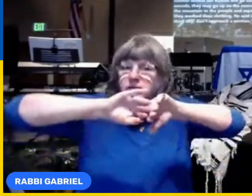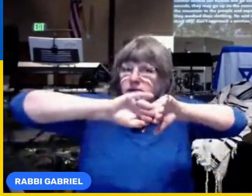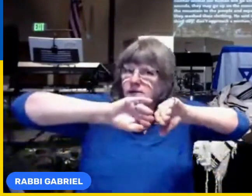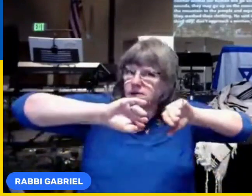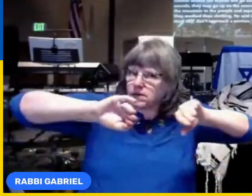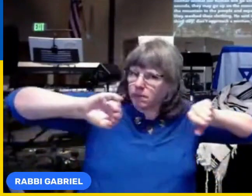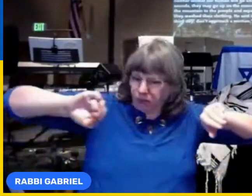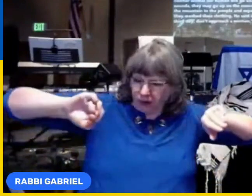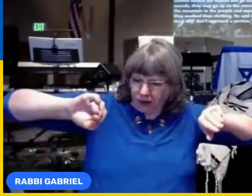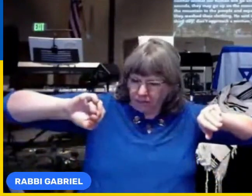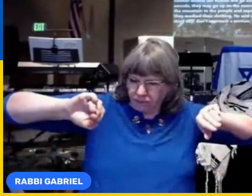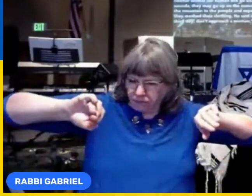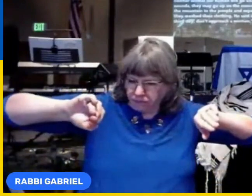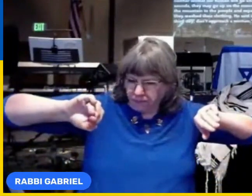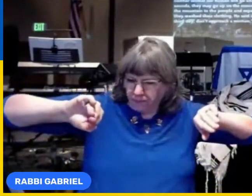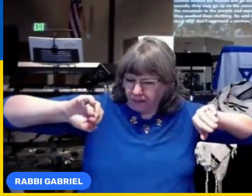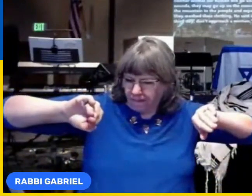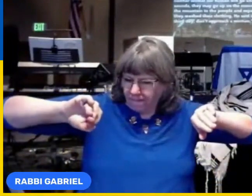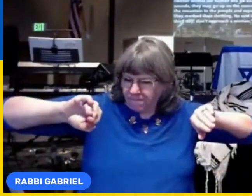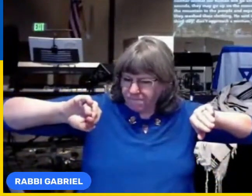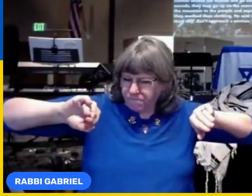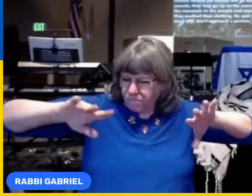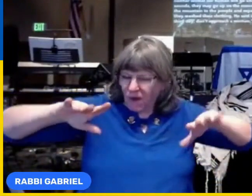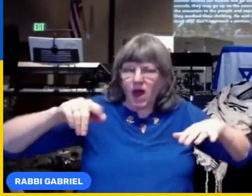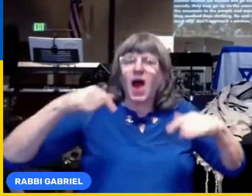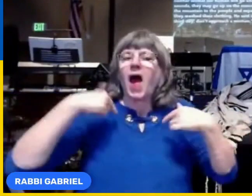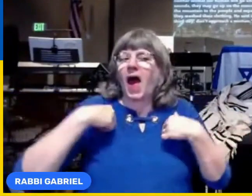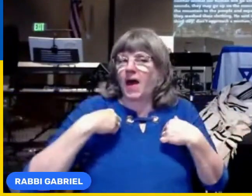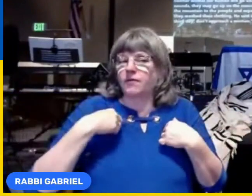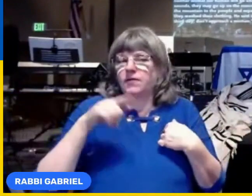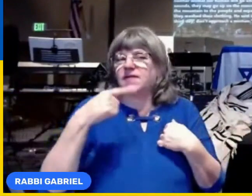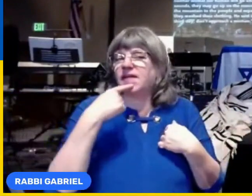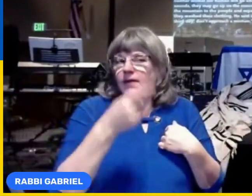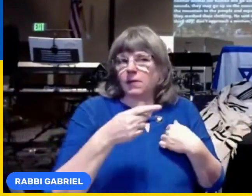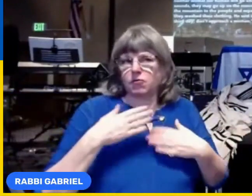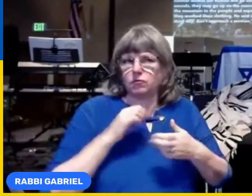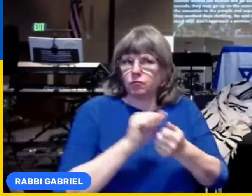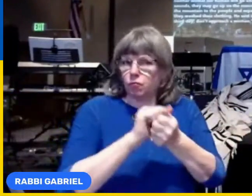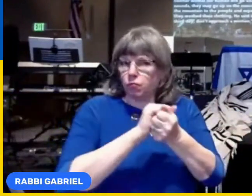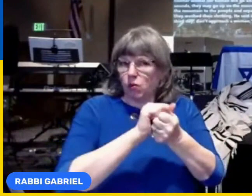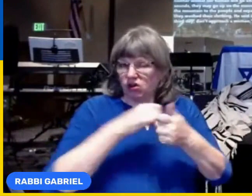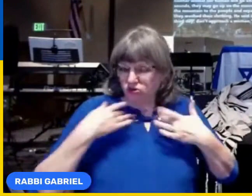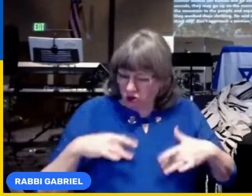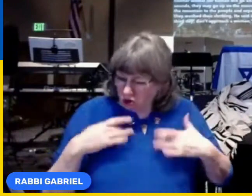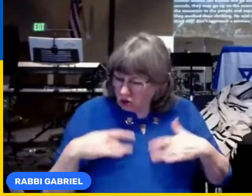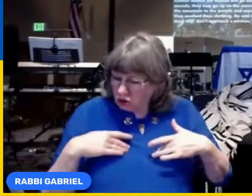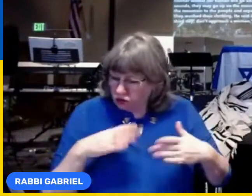its base. Whoever touches the mountain will surely be put to death.